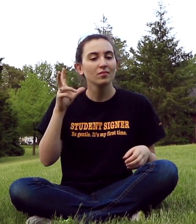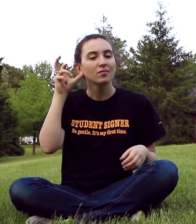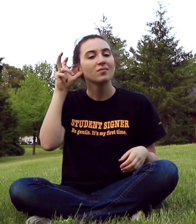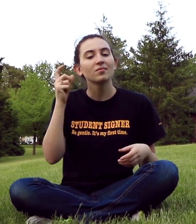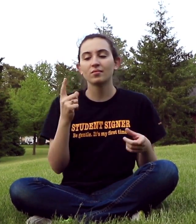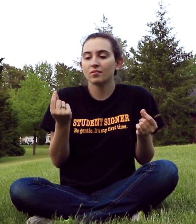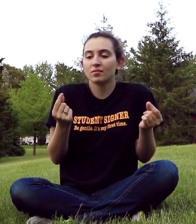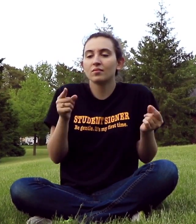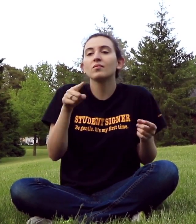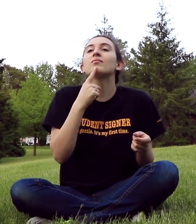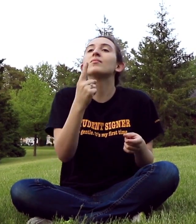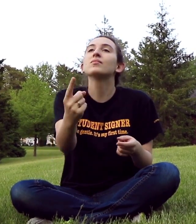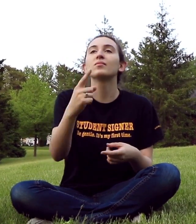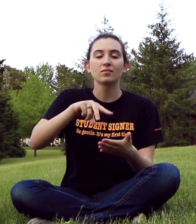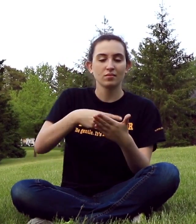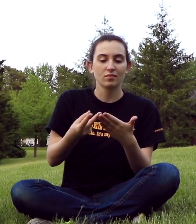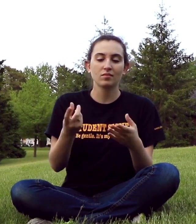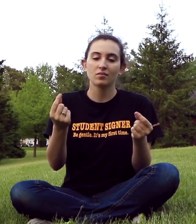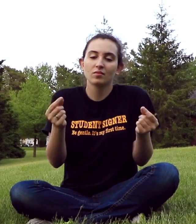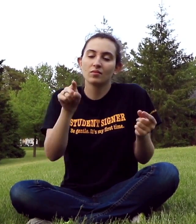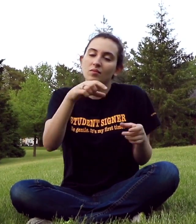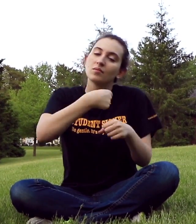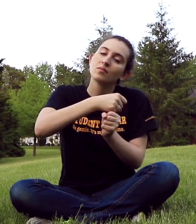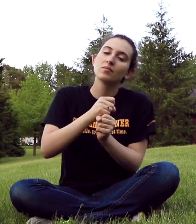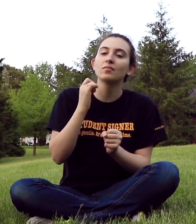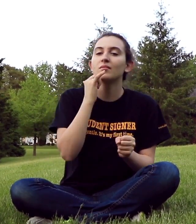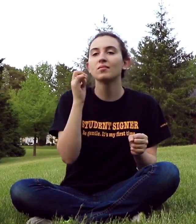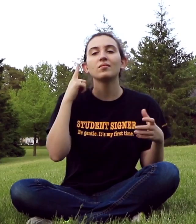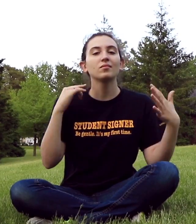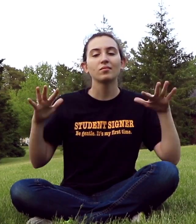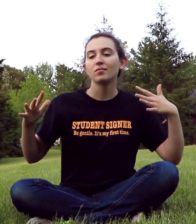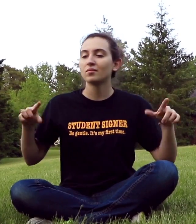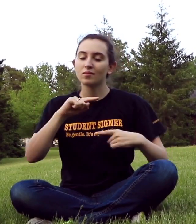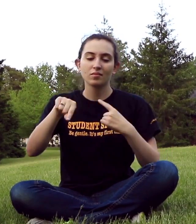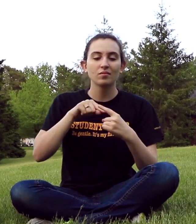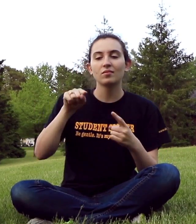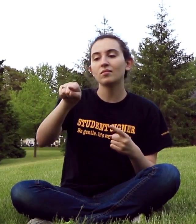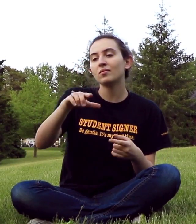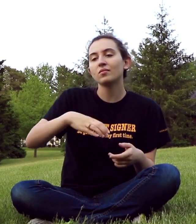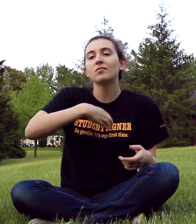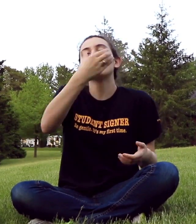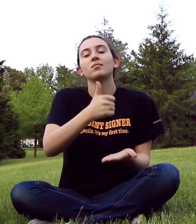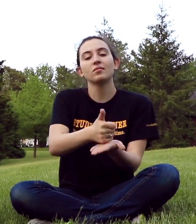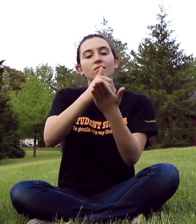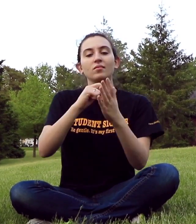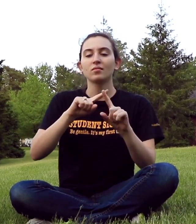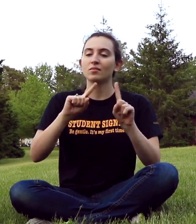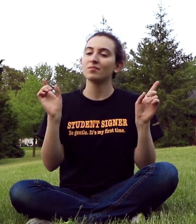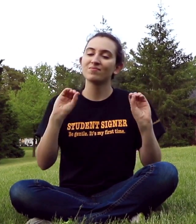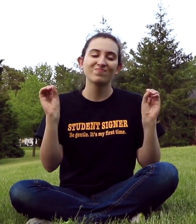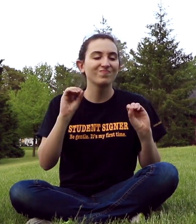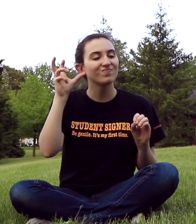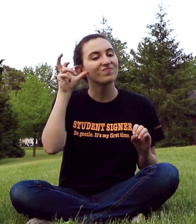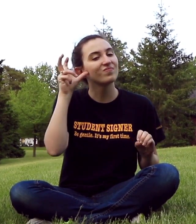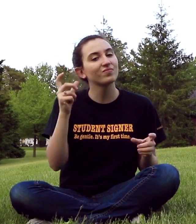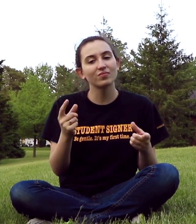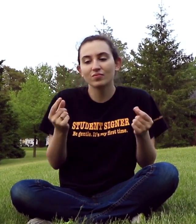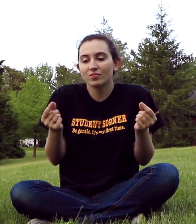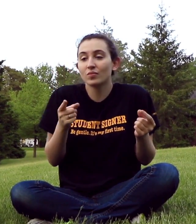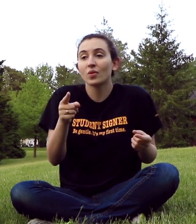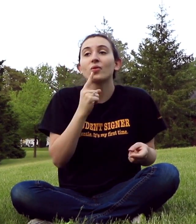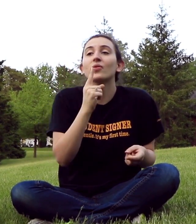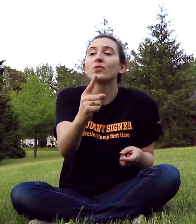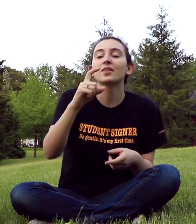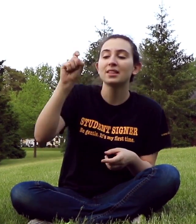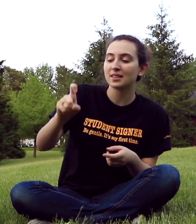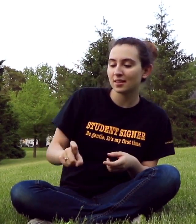nobody around, do you ever really crash or even make a sound? When you're falling in a forest and there's nobody around, do you